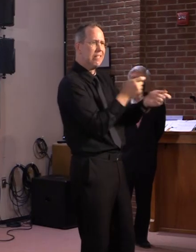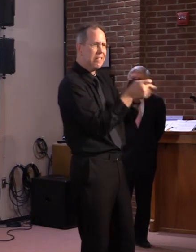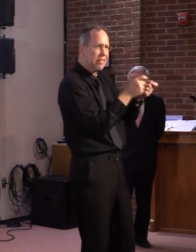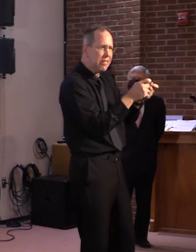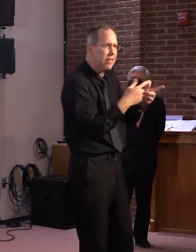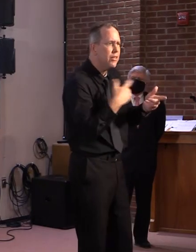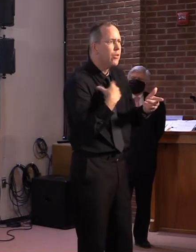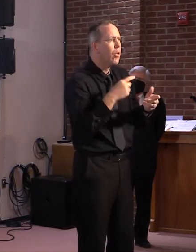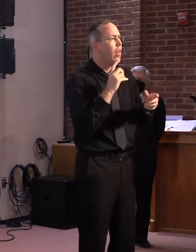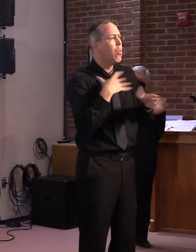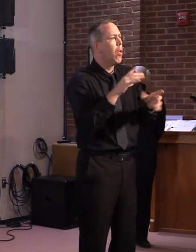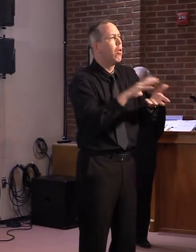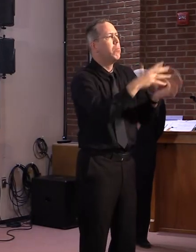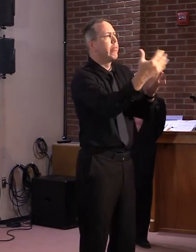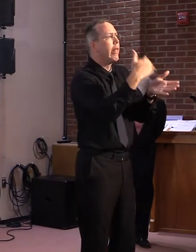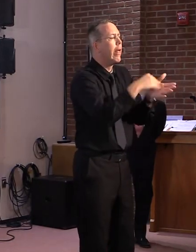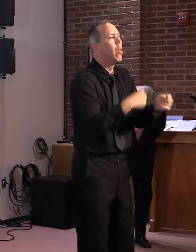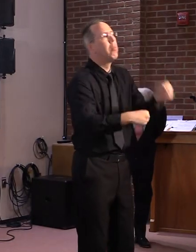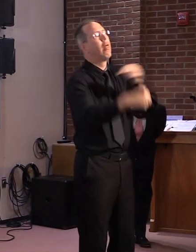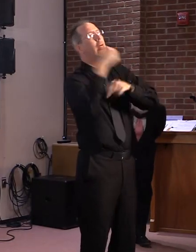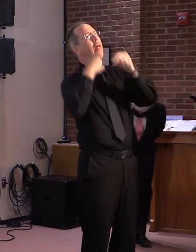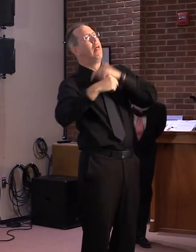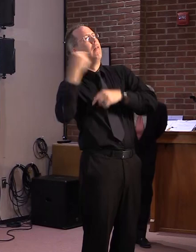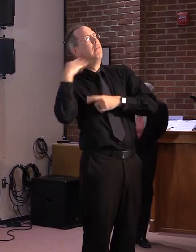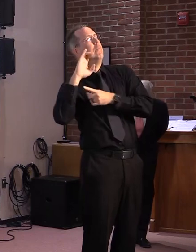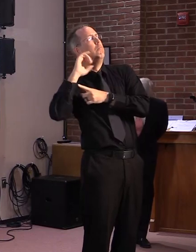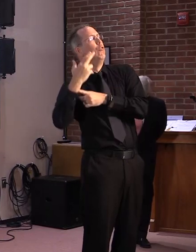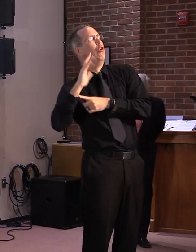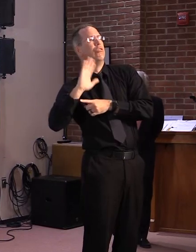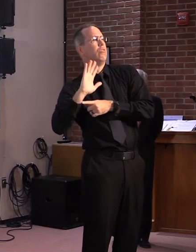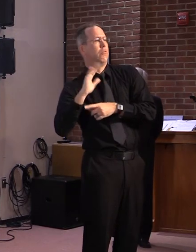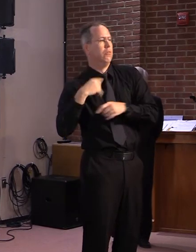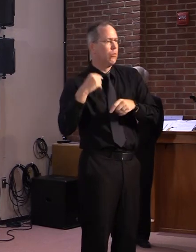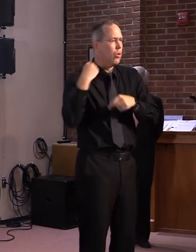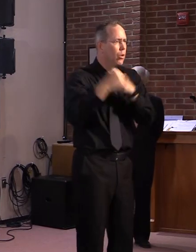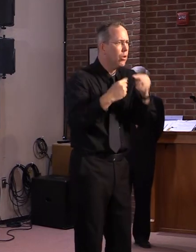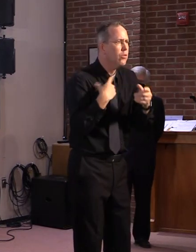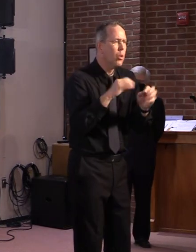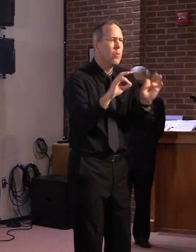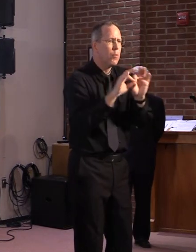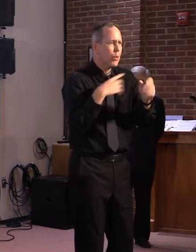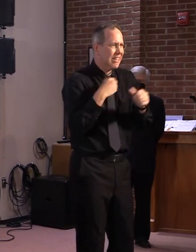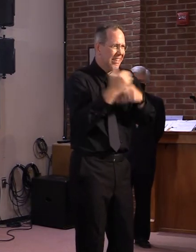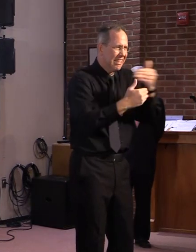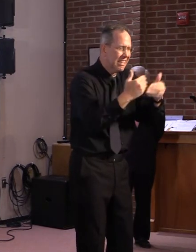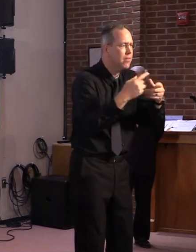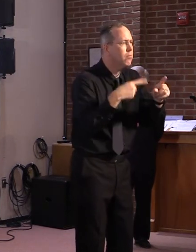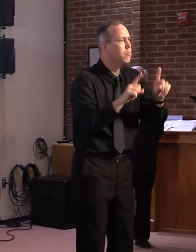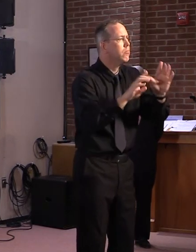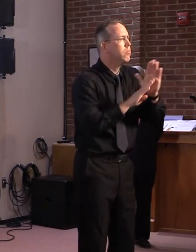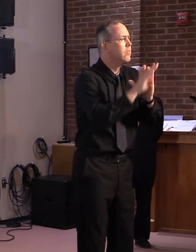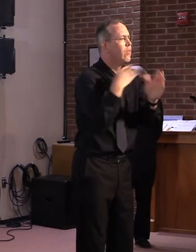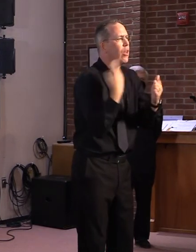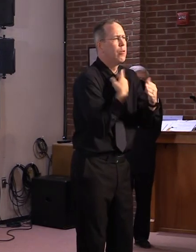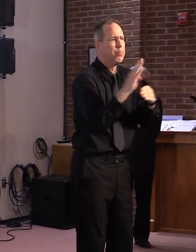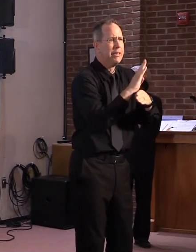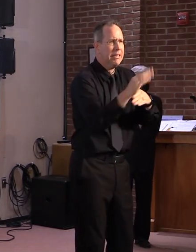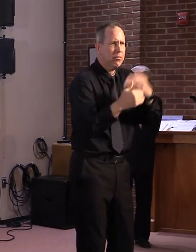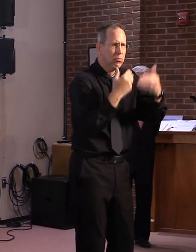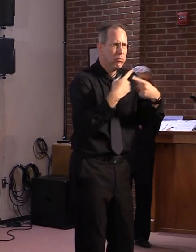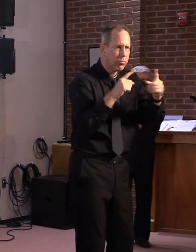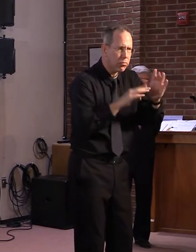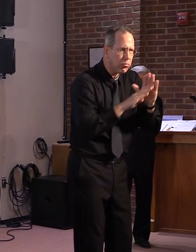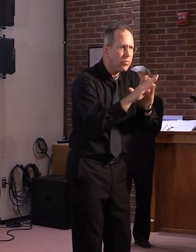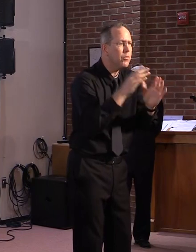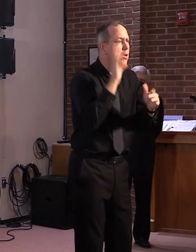will be better for the economy and our quality of life in the long term. To continue to manage this reality,